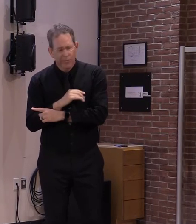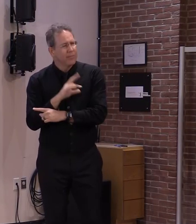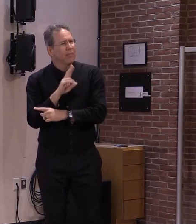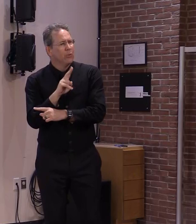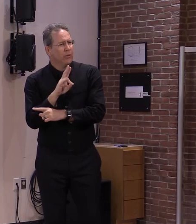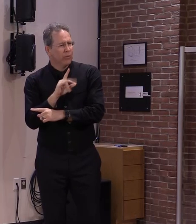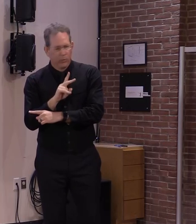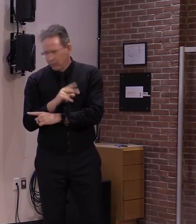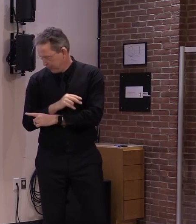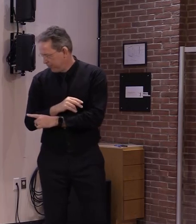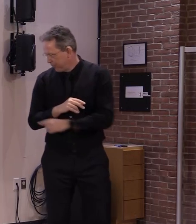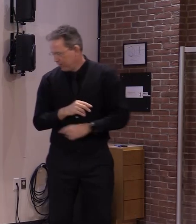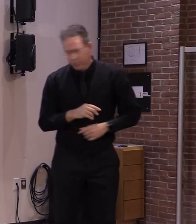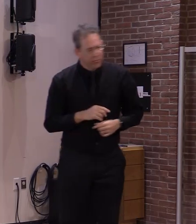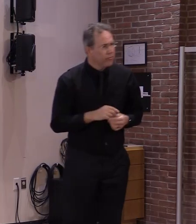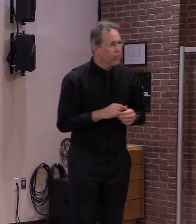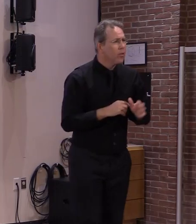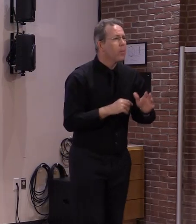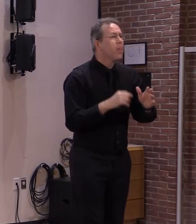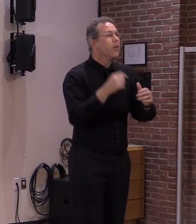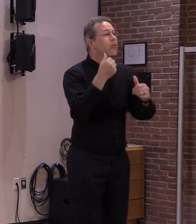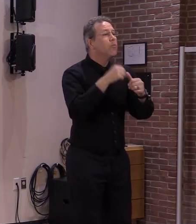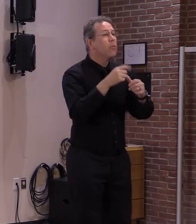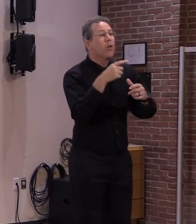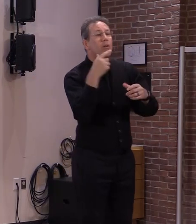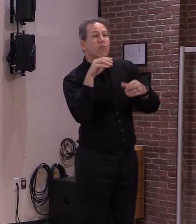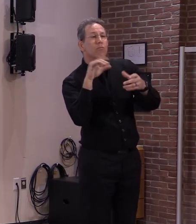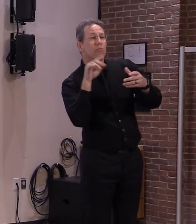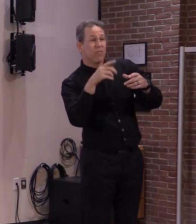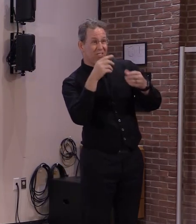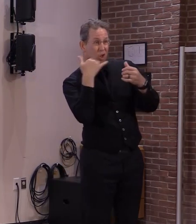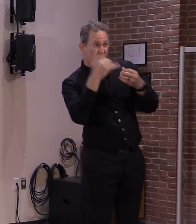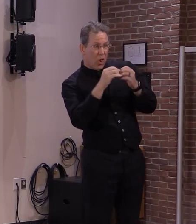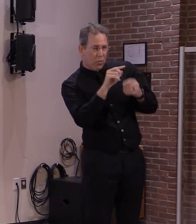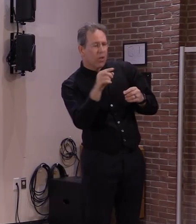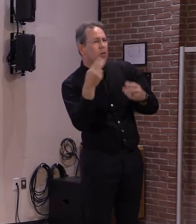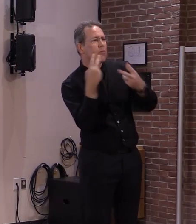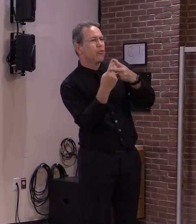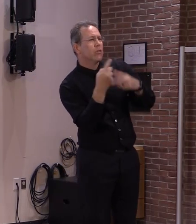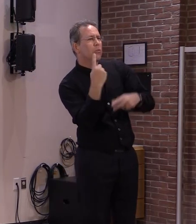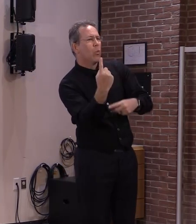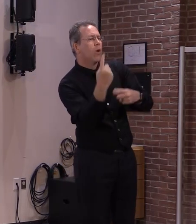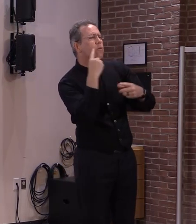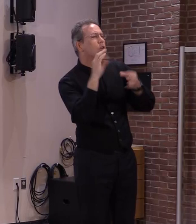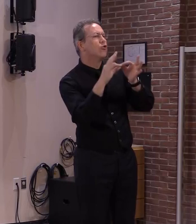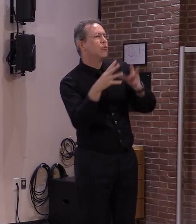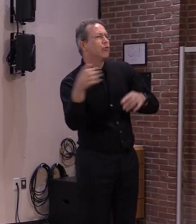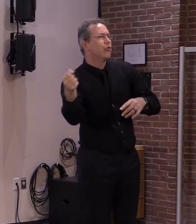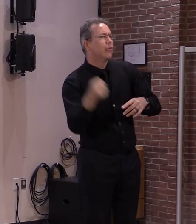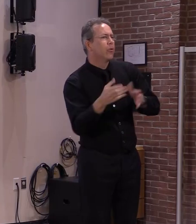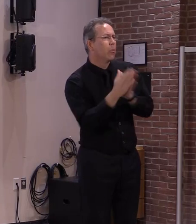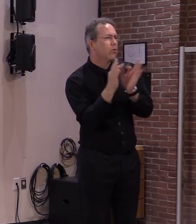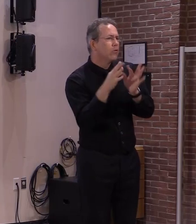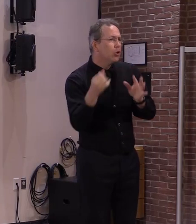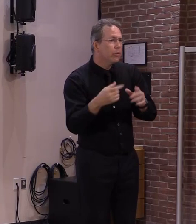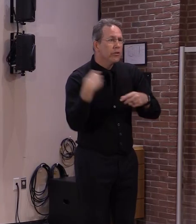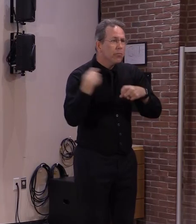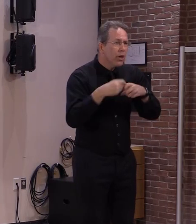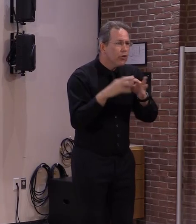855-722-7878. Press 1 if you need an interpreter. In terms of our overall progress, as of this